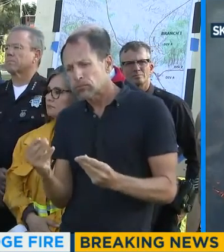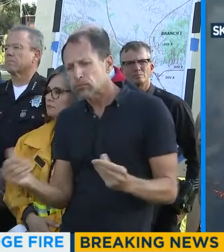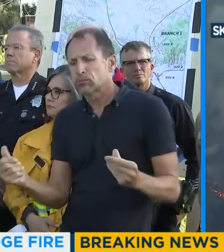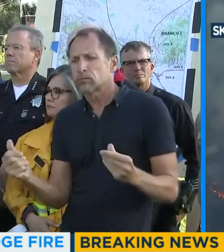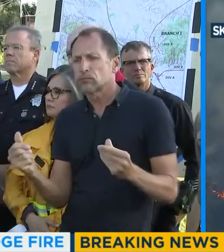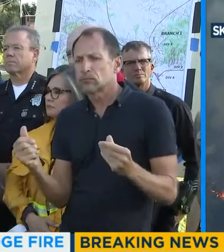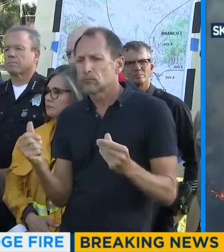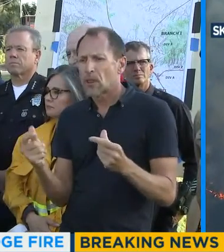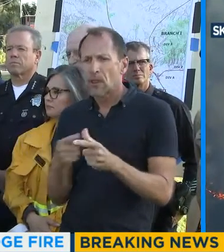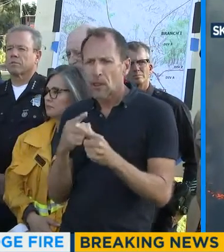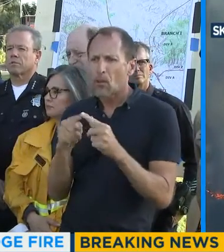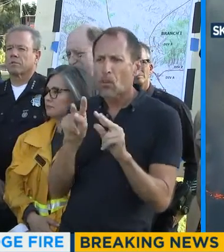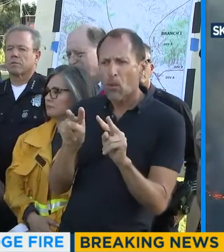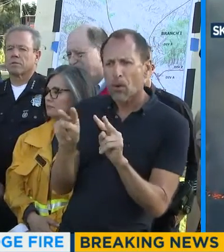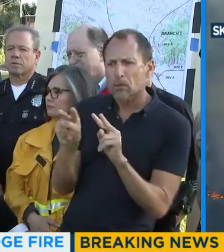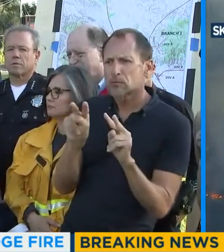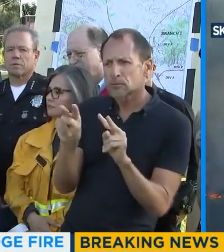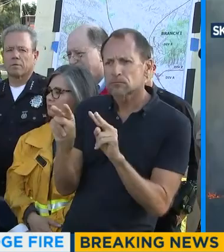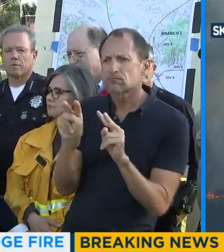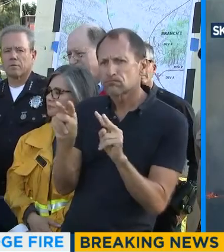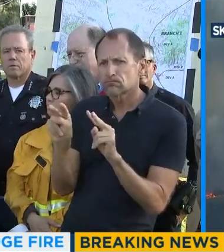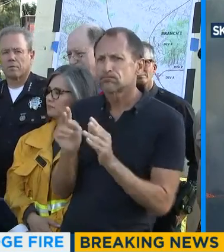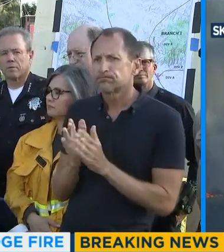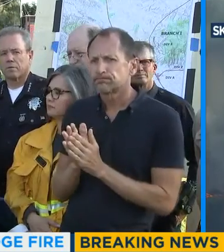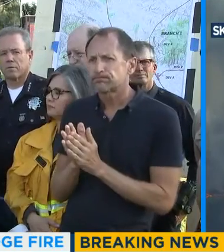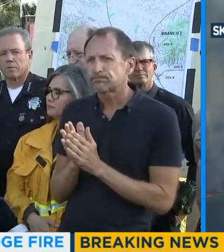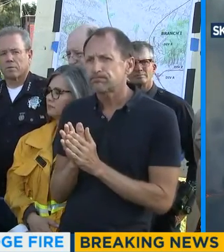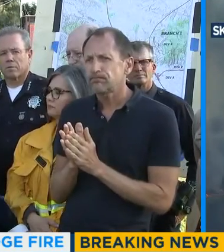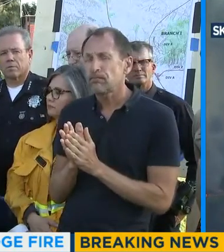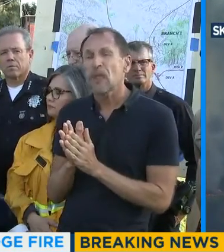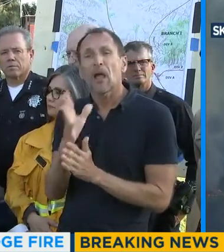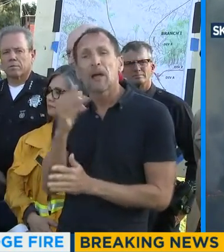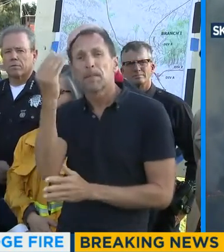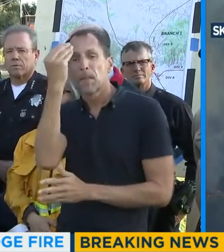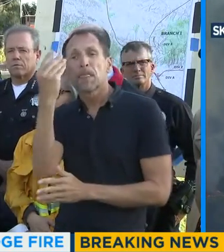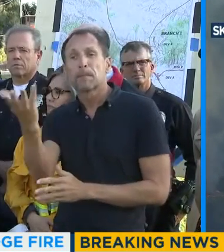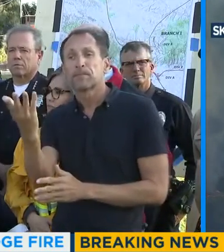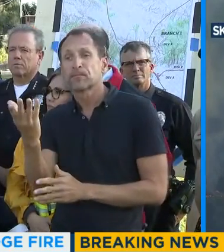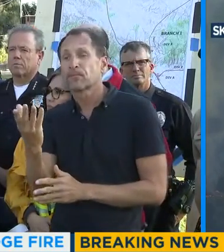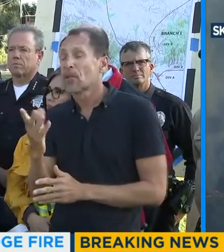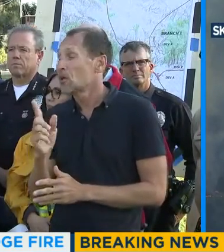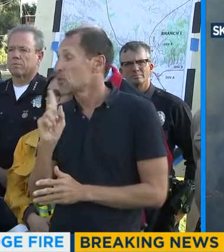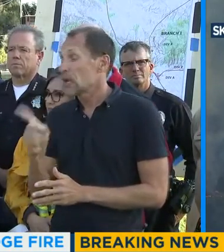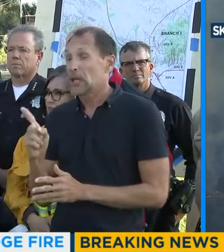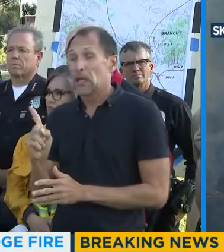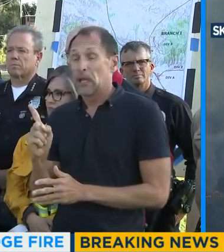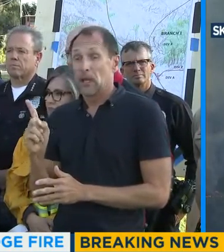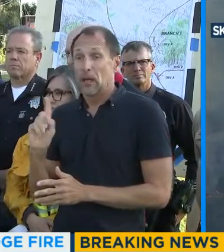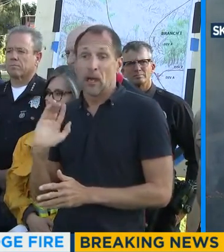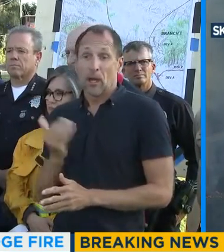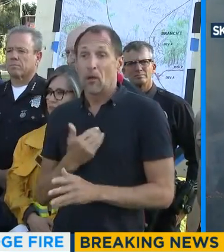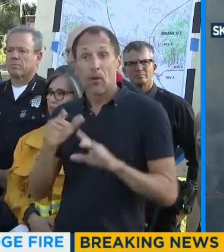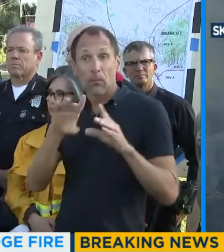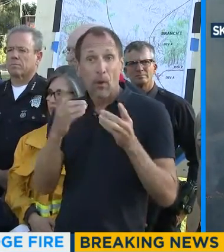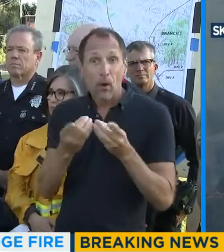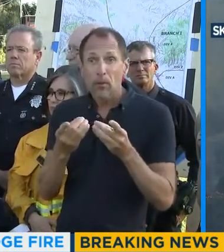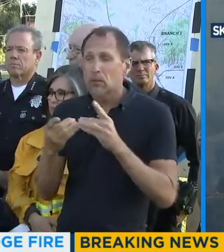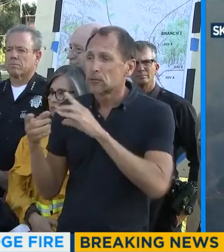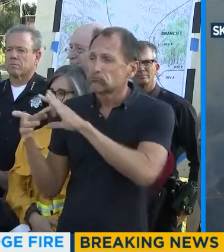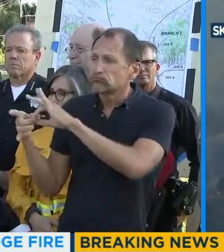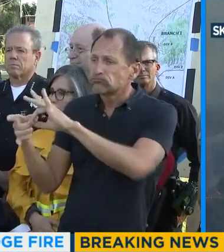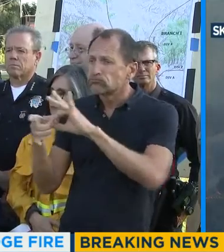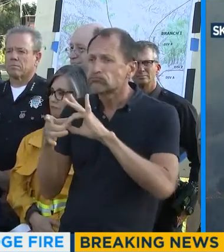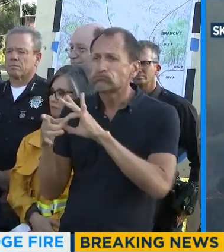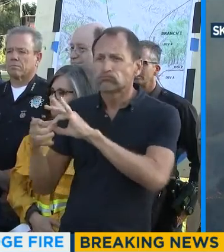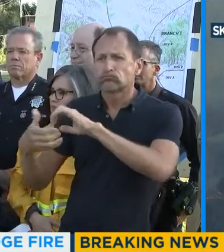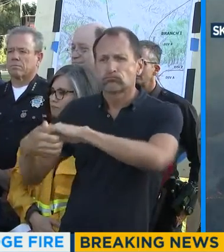here. The other thing I'd like to note quickly is the fact that this is a true unified effort of not only